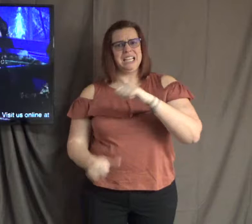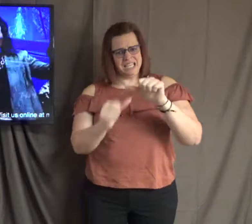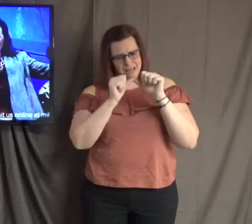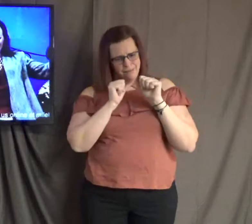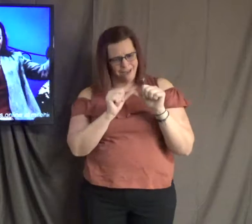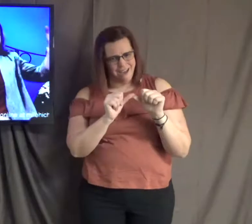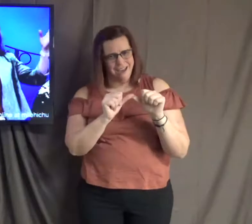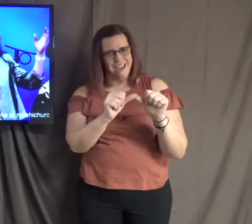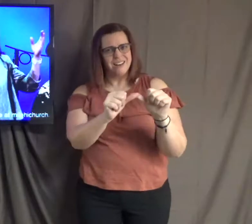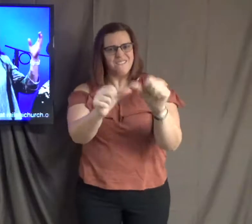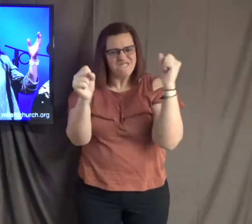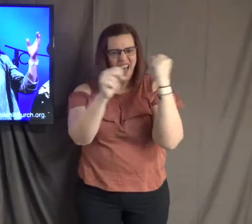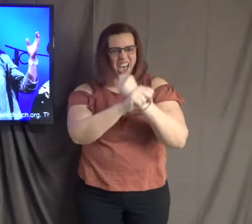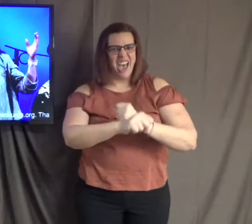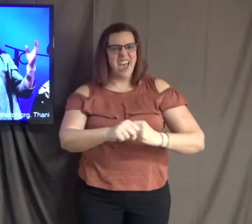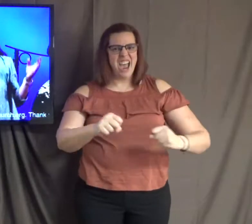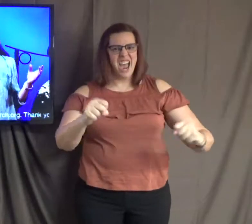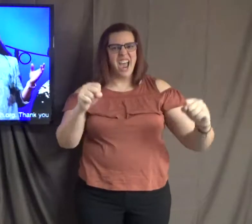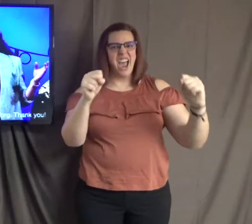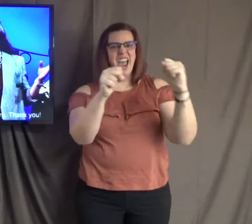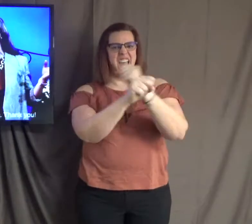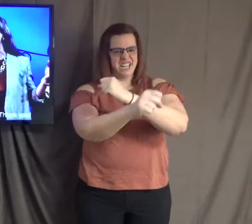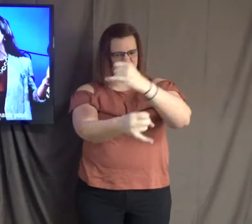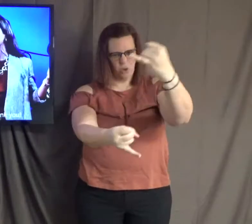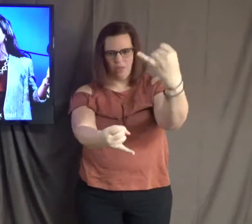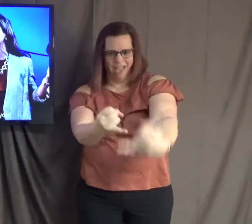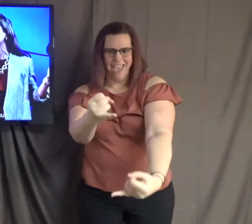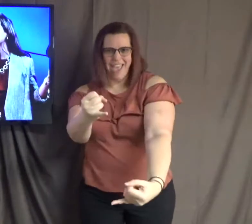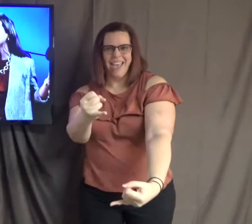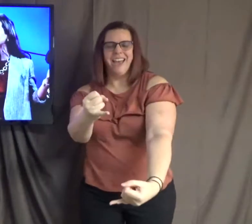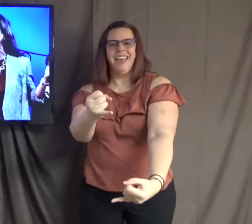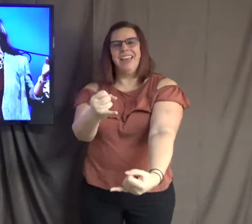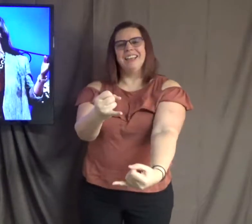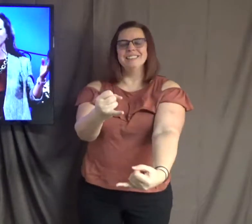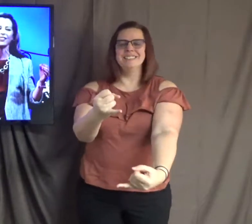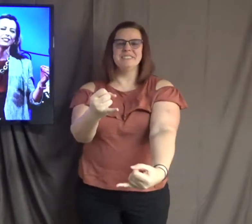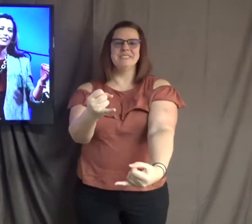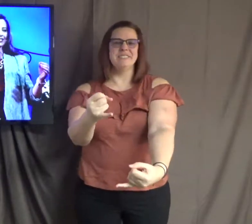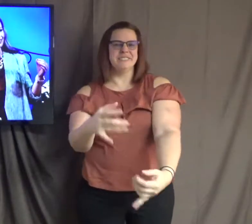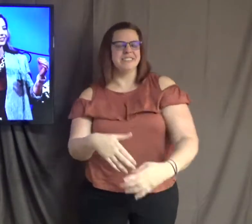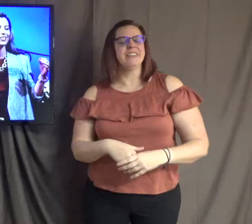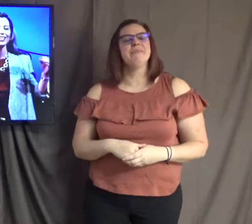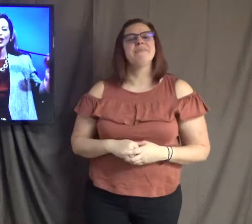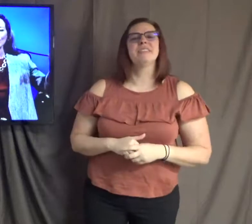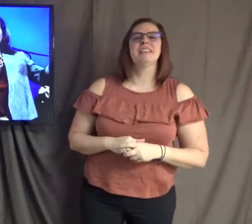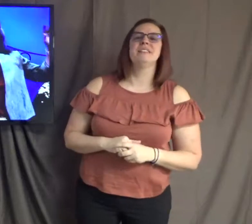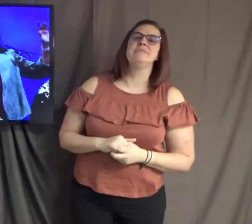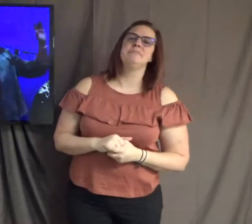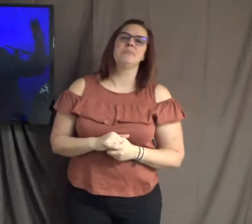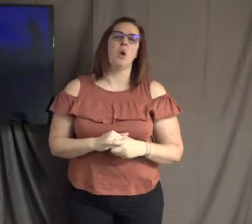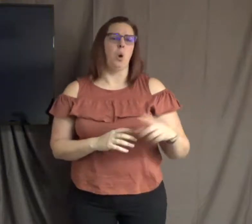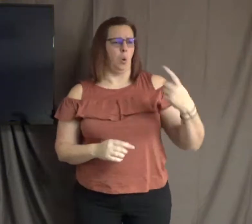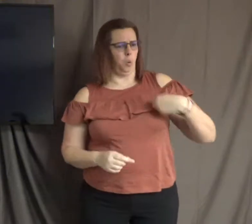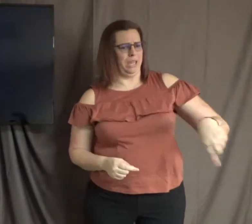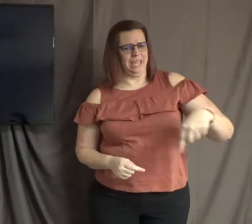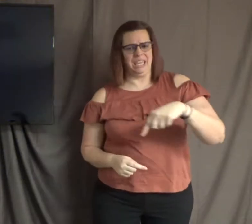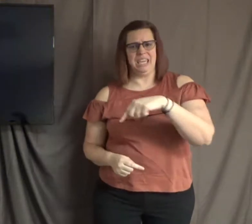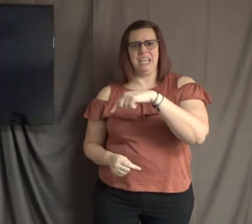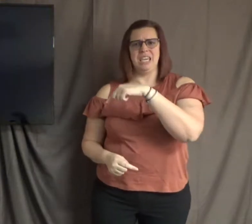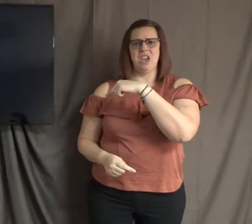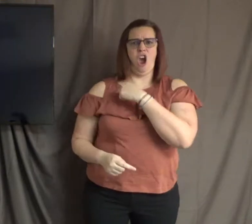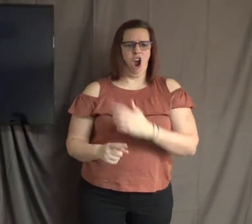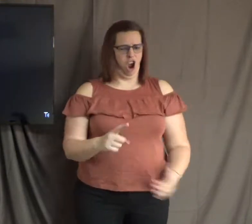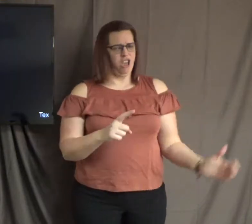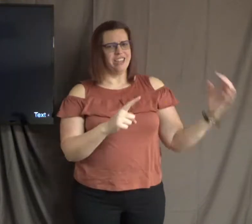We'll keep on fighting until the end. We are